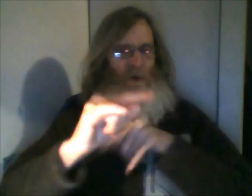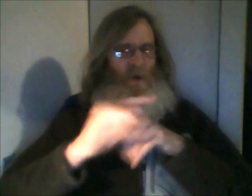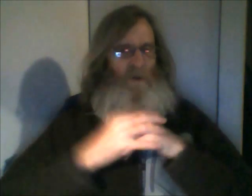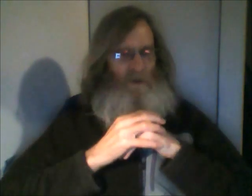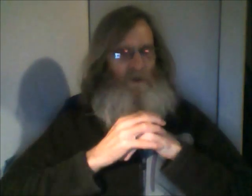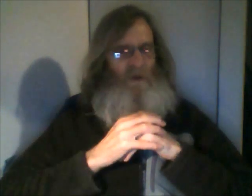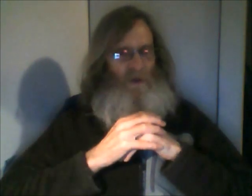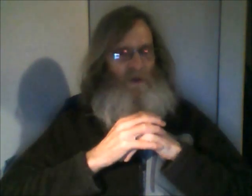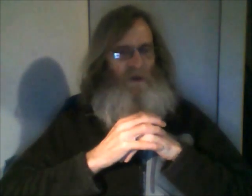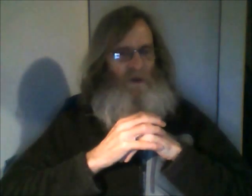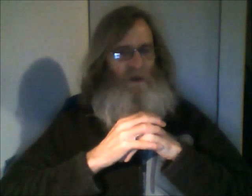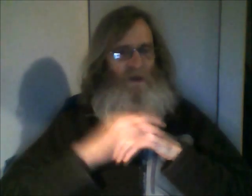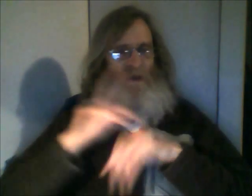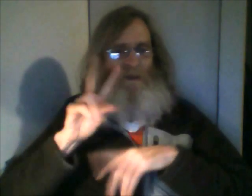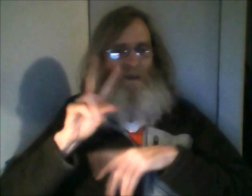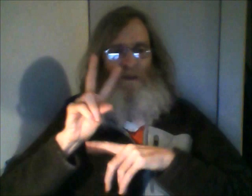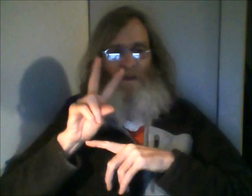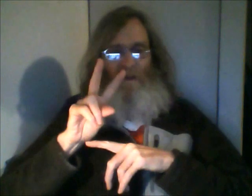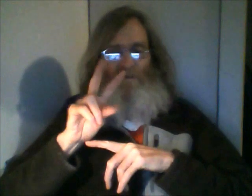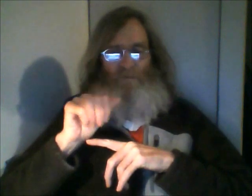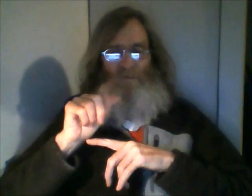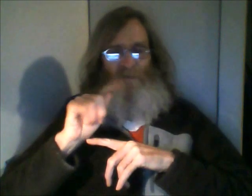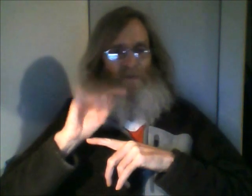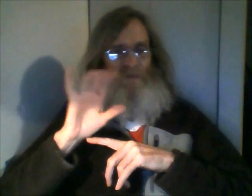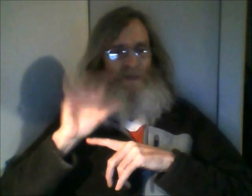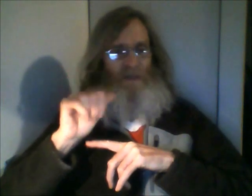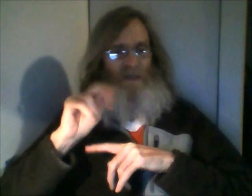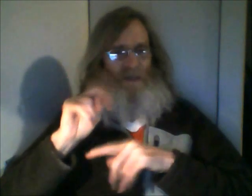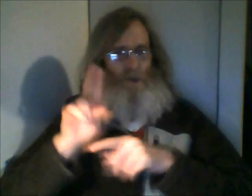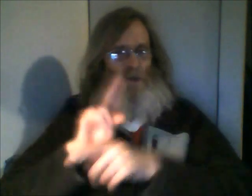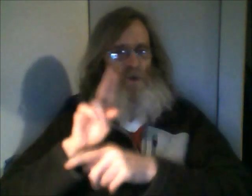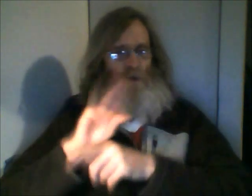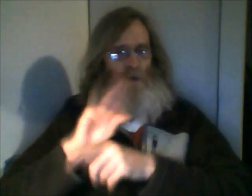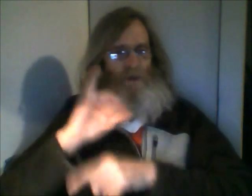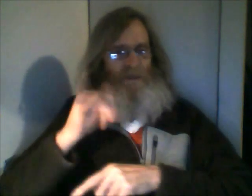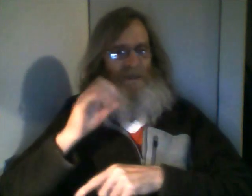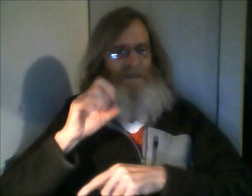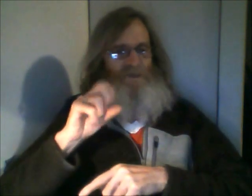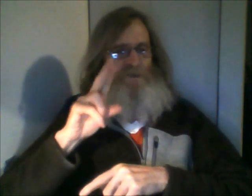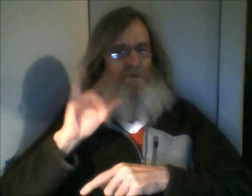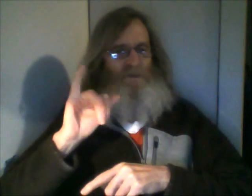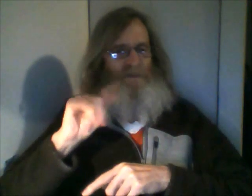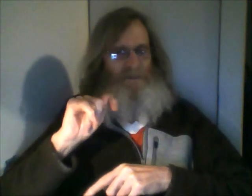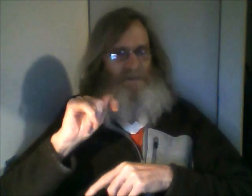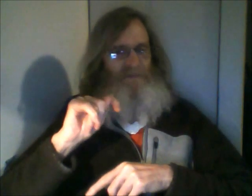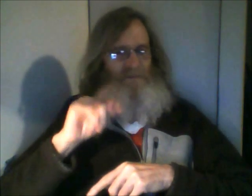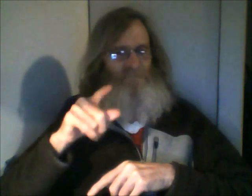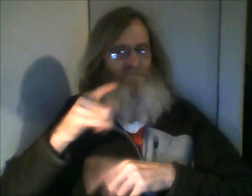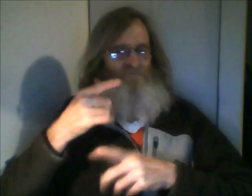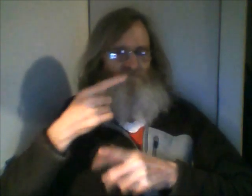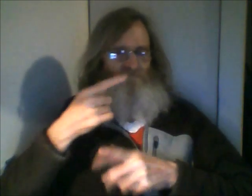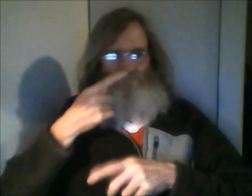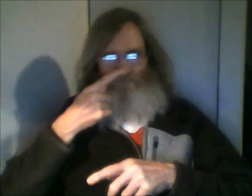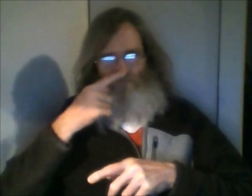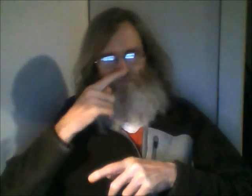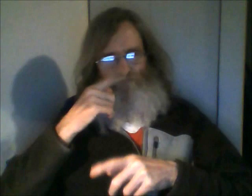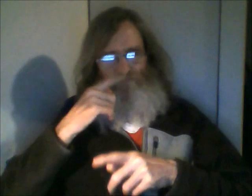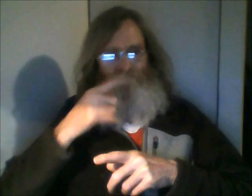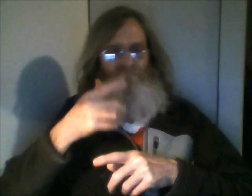discovery. This is a Mitsubishi. So are these. This is their warranty. This is how many calories you'll